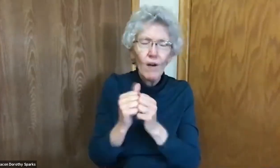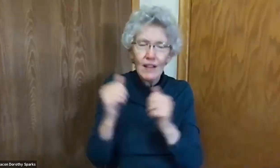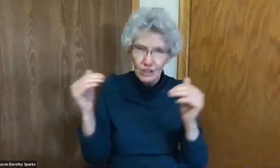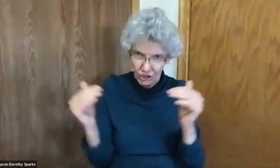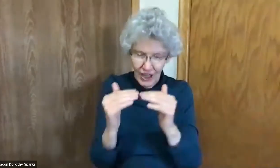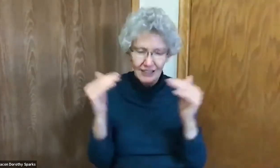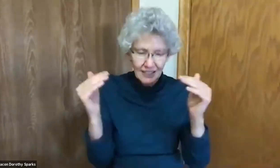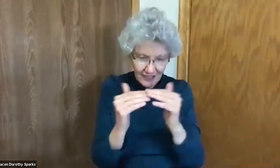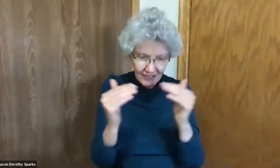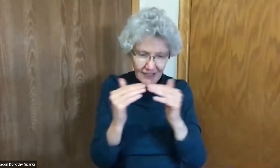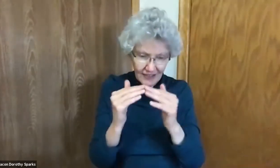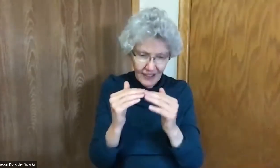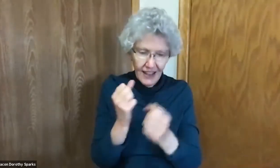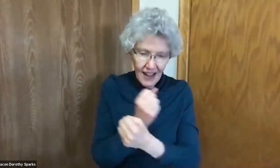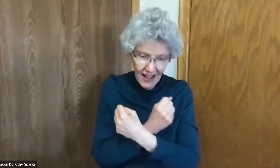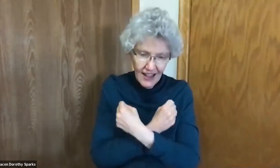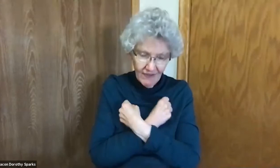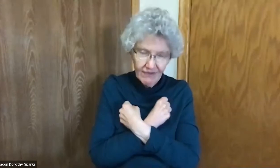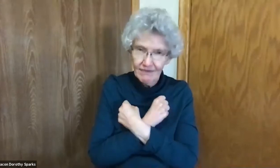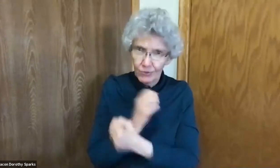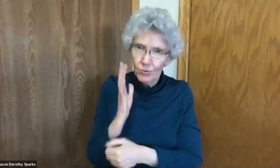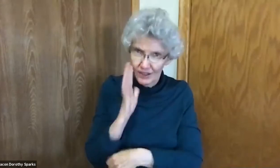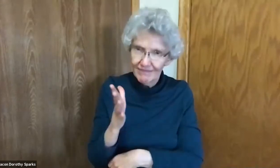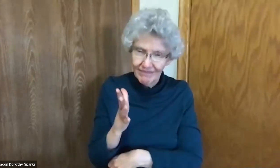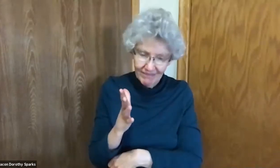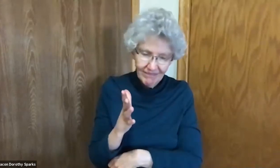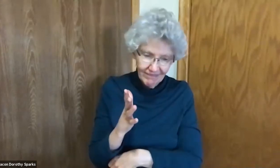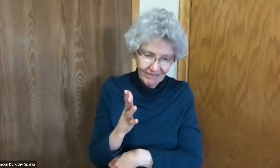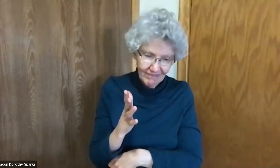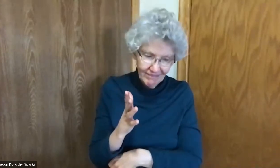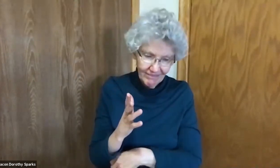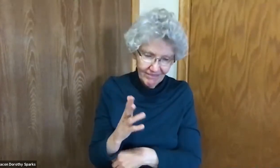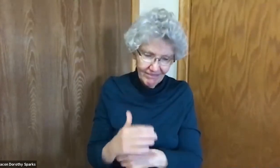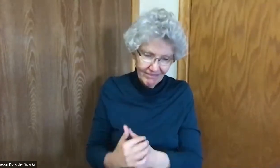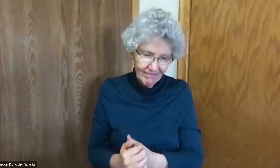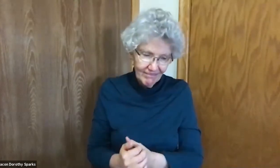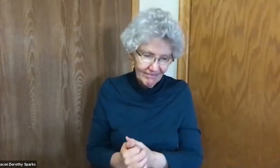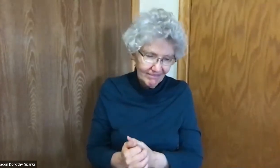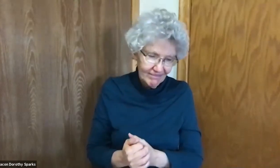and that the time will come when it fills the world with justice and love.